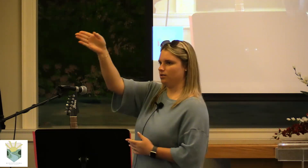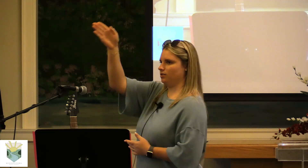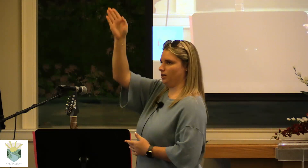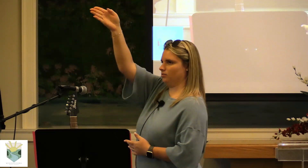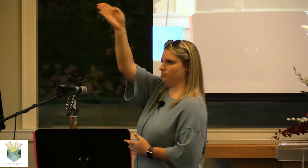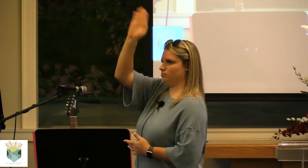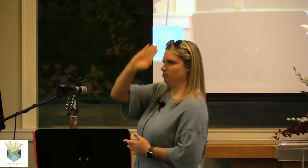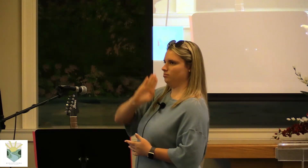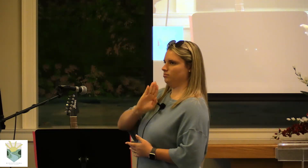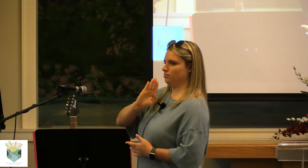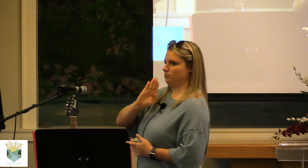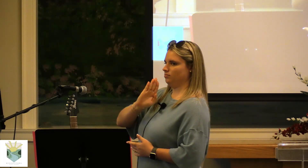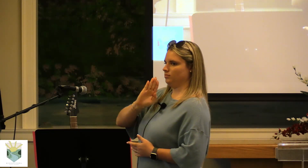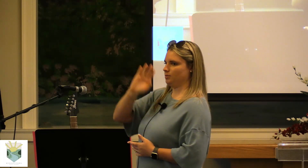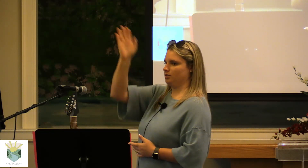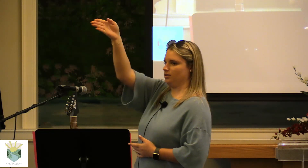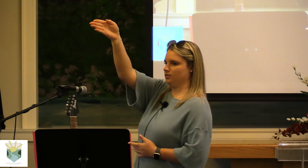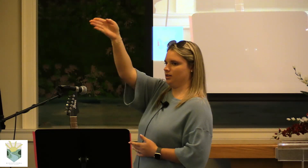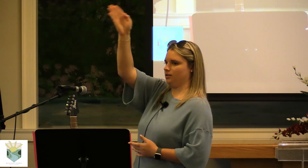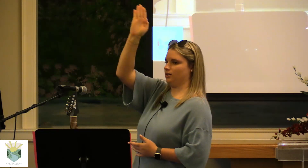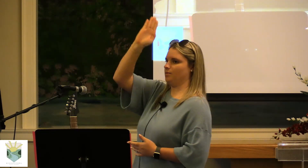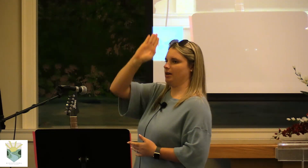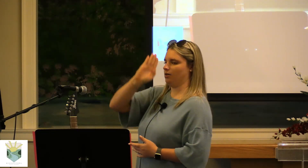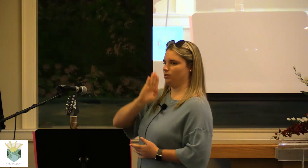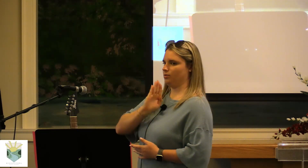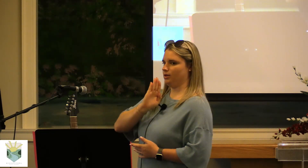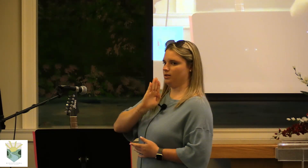like, does that make sense? Kind of like coming out a little bit and down.